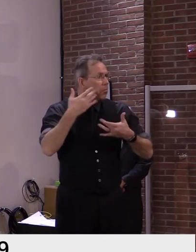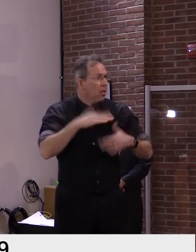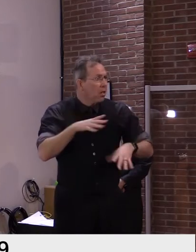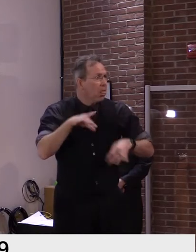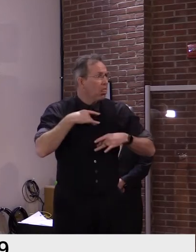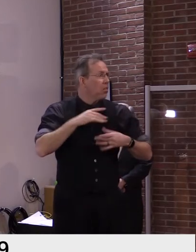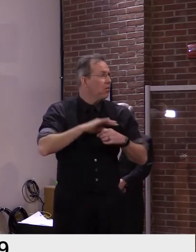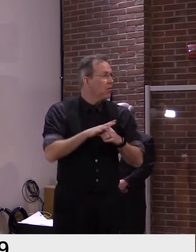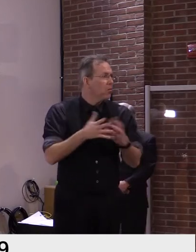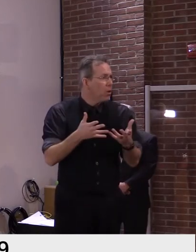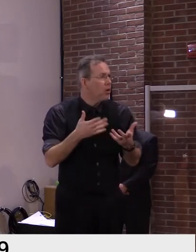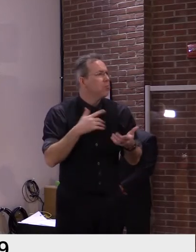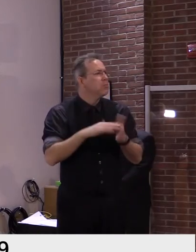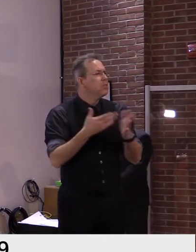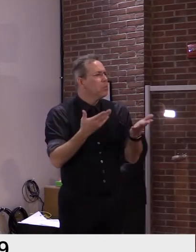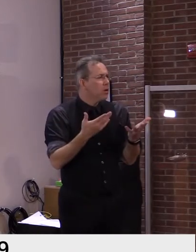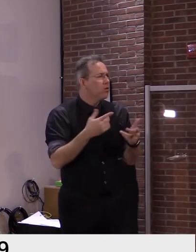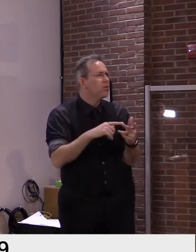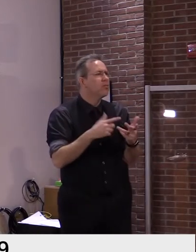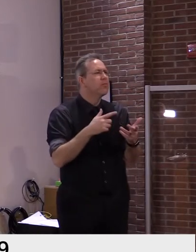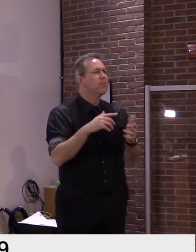called PASC,